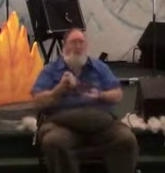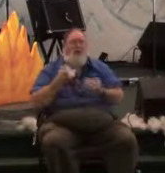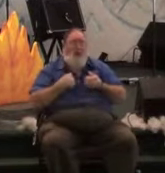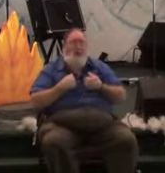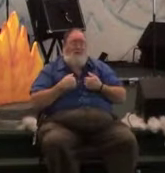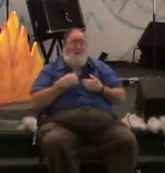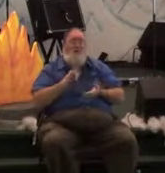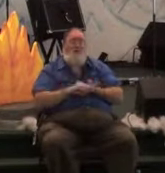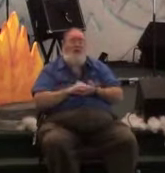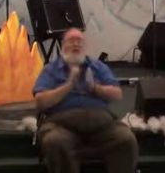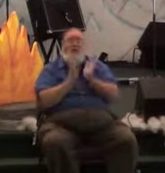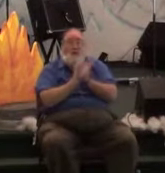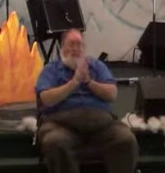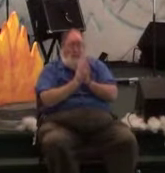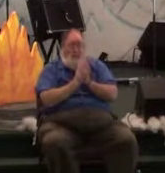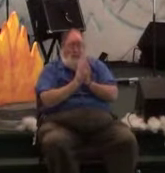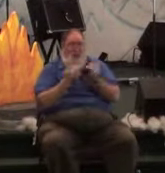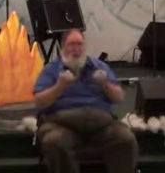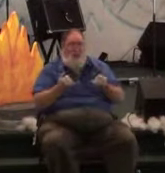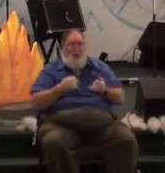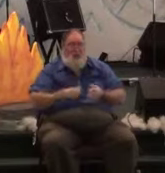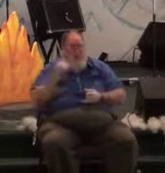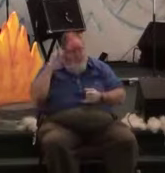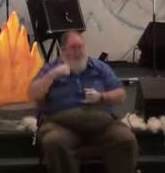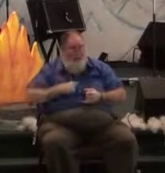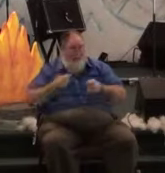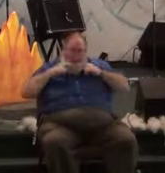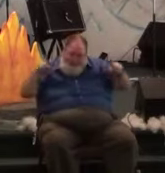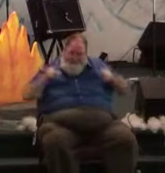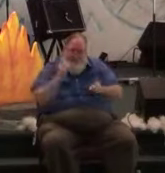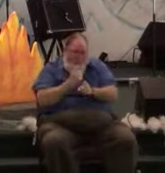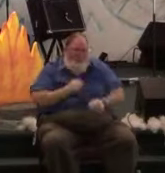have that meeting today if I announced it right.